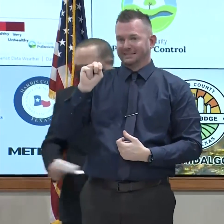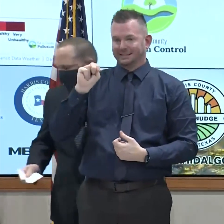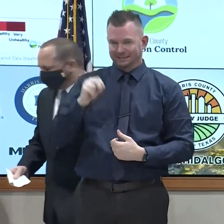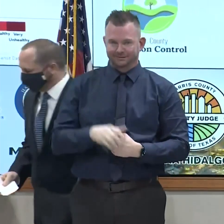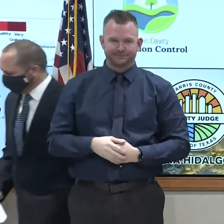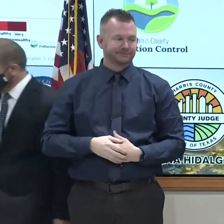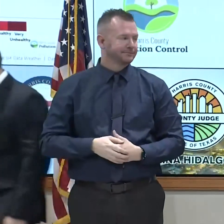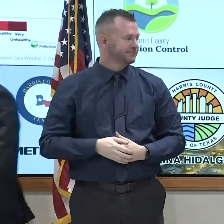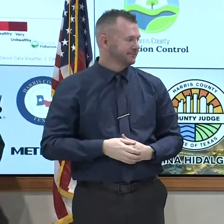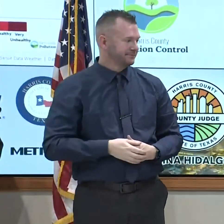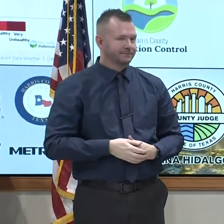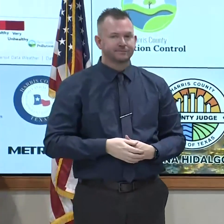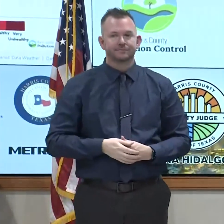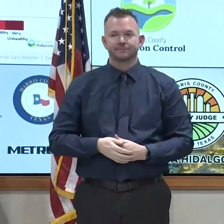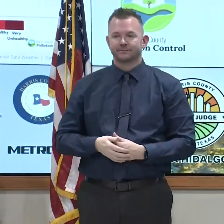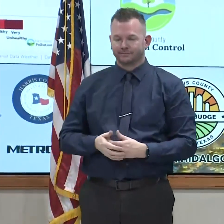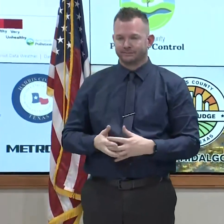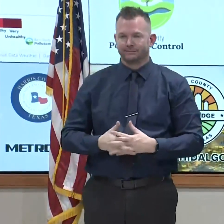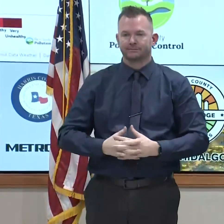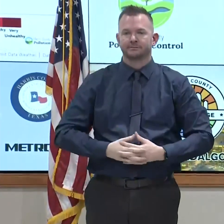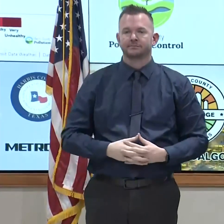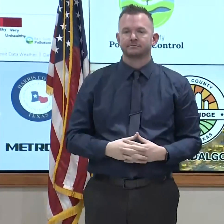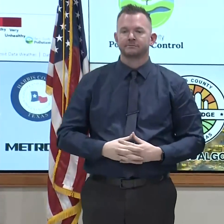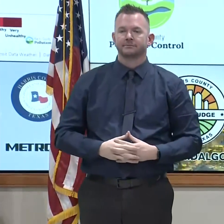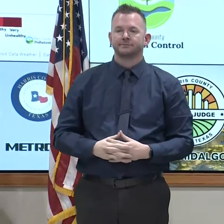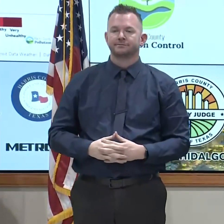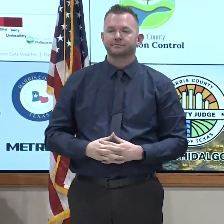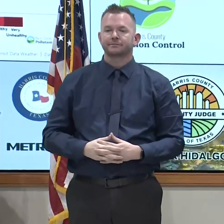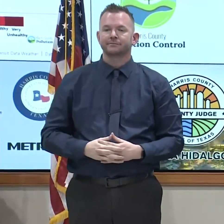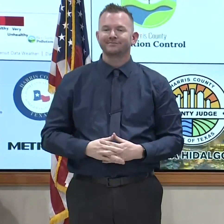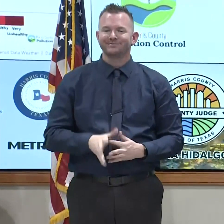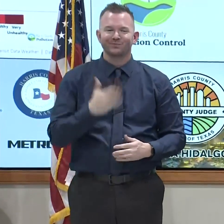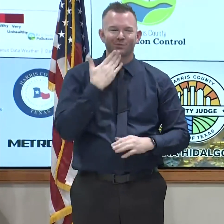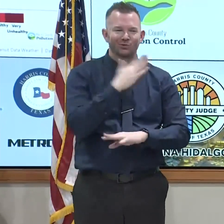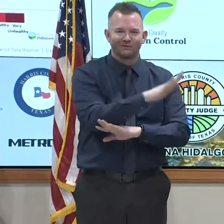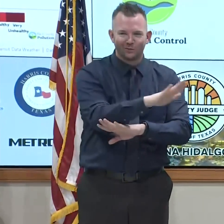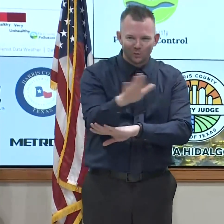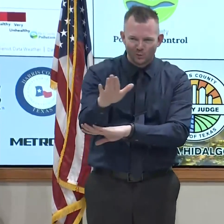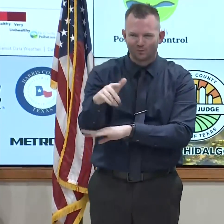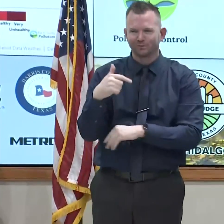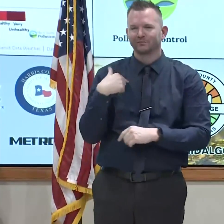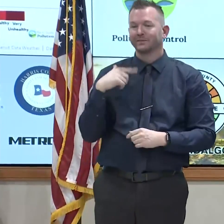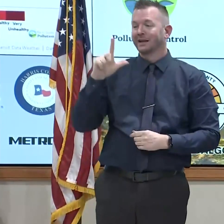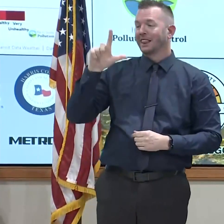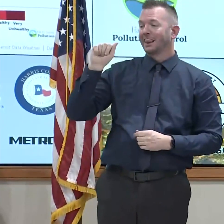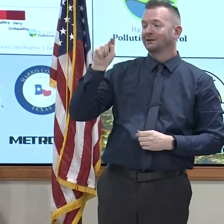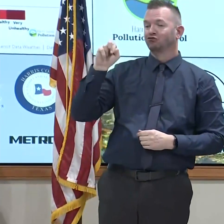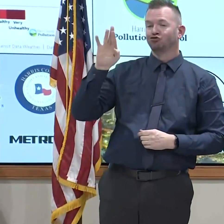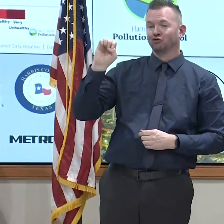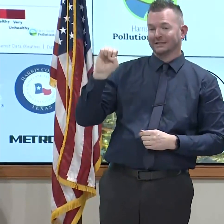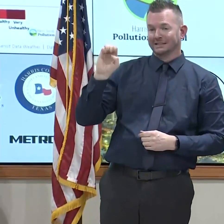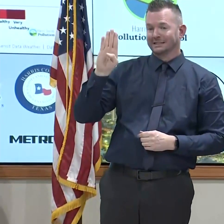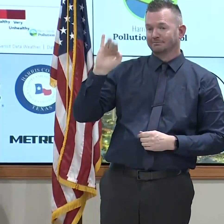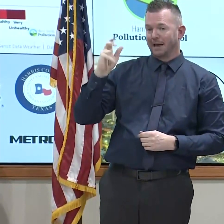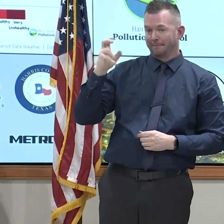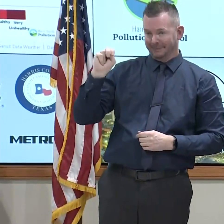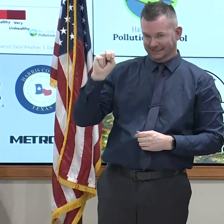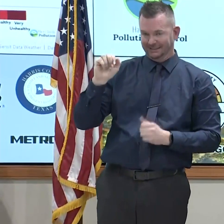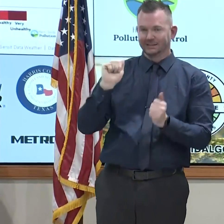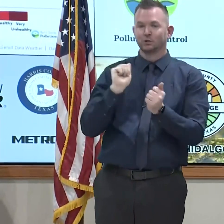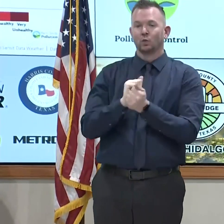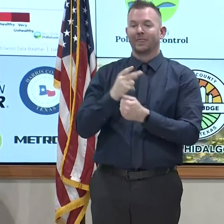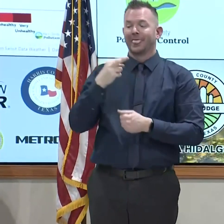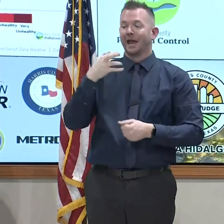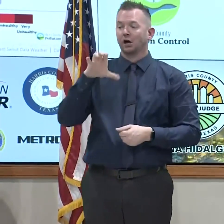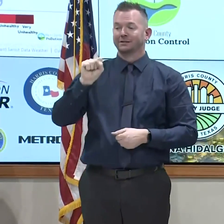Babin. Good afternoon, everyone. I'm Dr. Latrice Babin, the Director of Harris County Pollution Control Services,